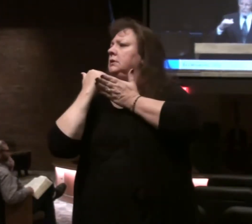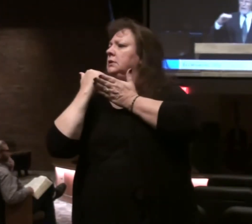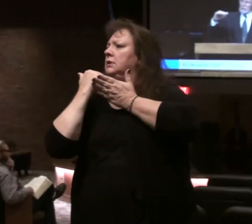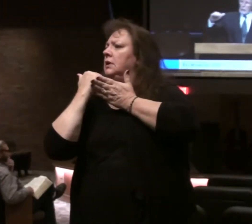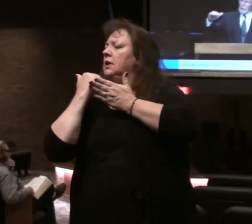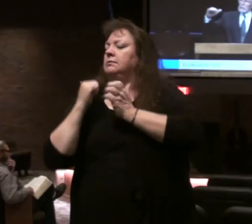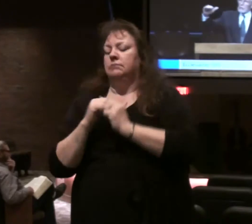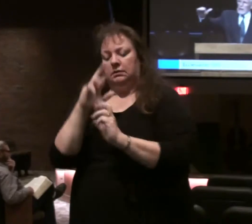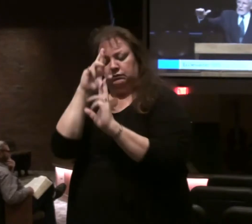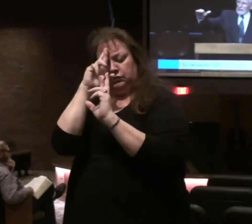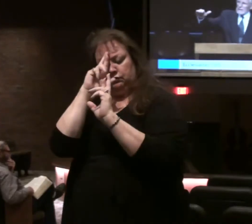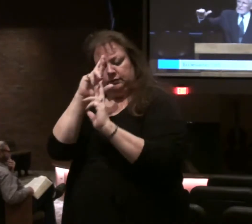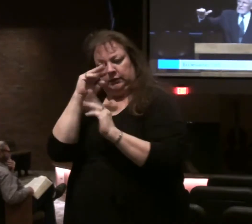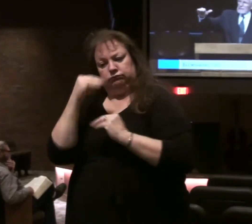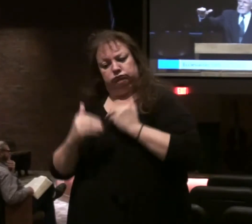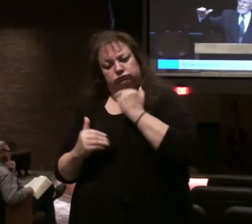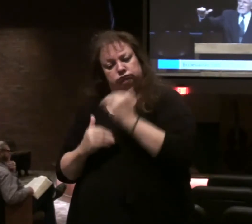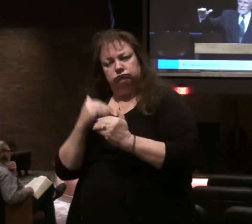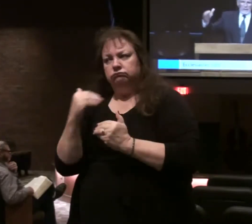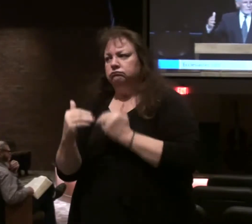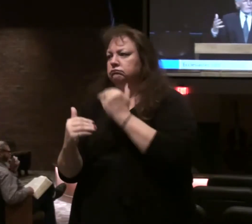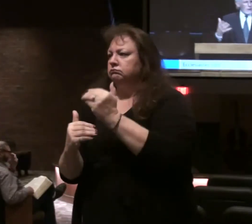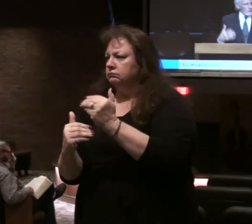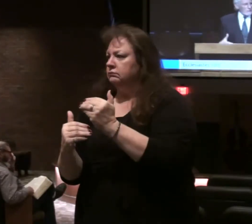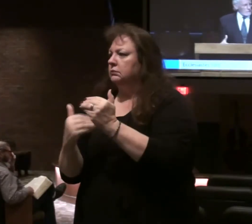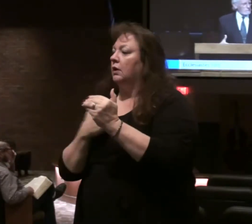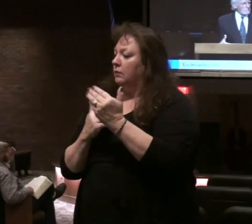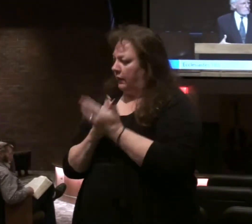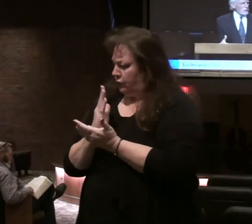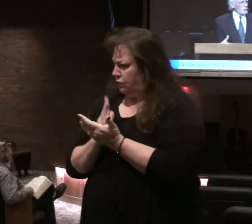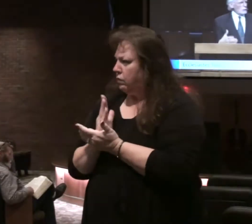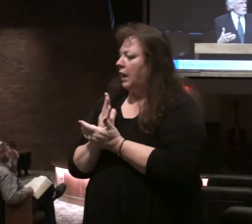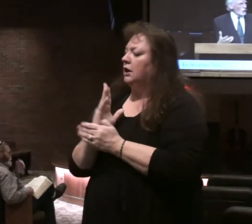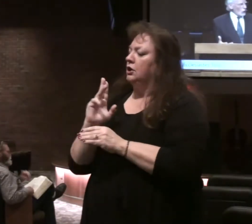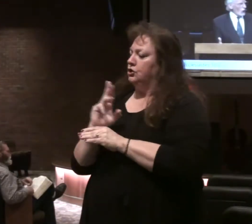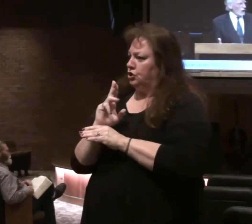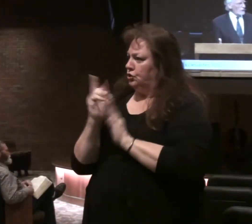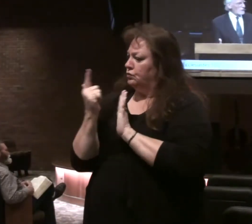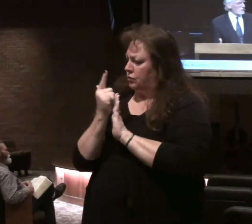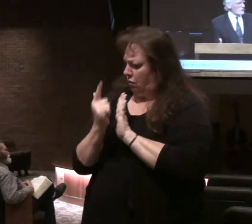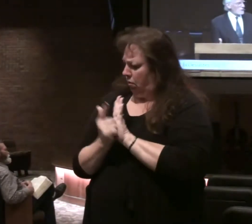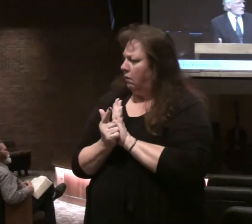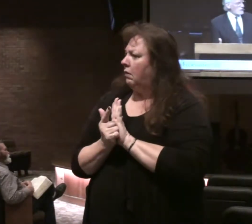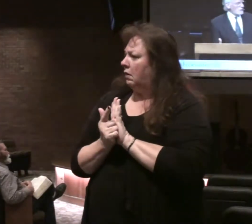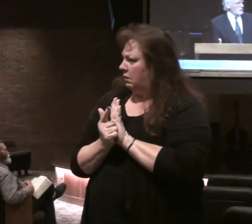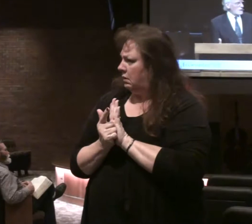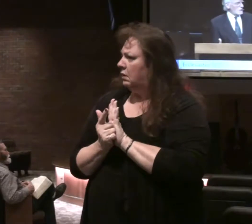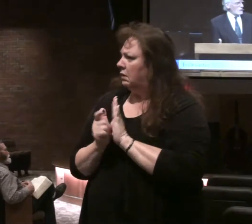with respect along the way. We have the right to use the law.